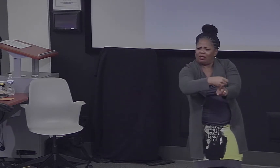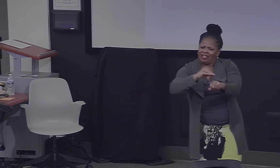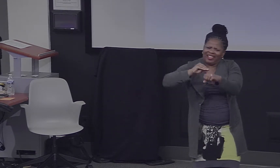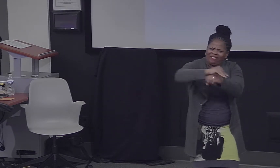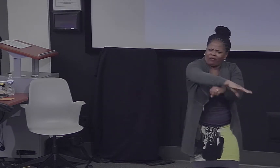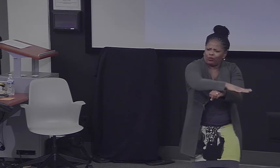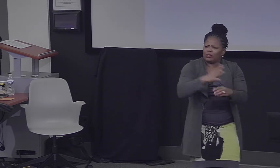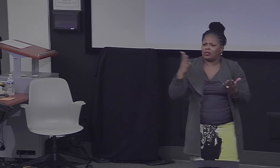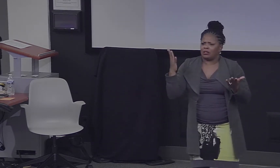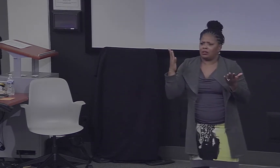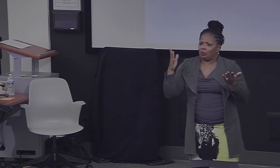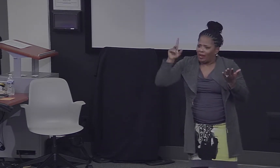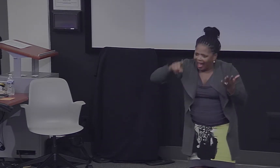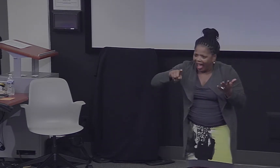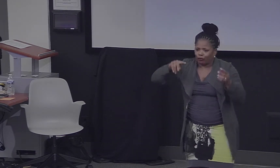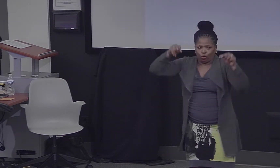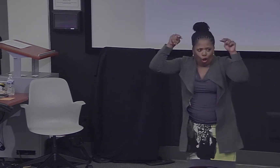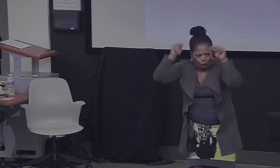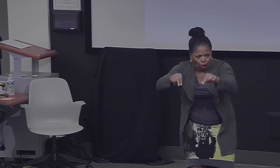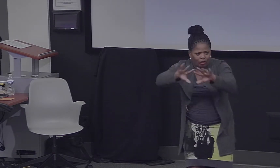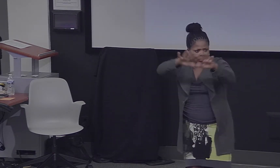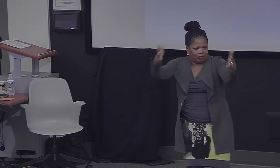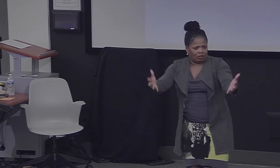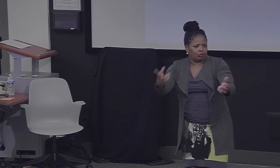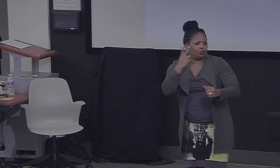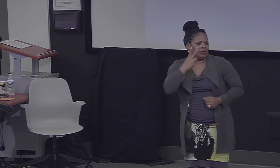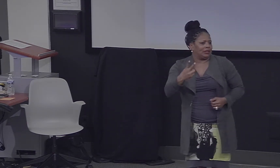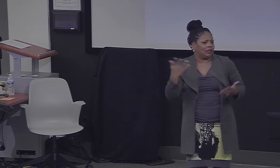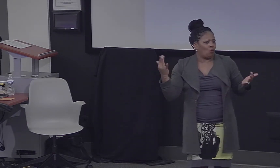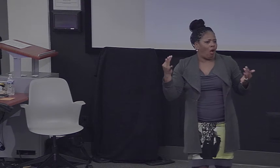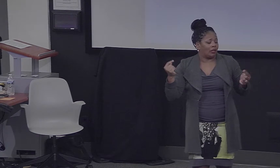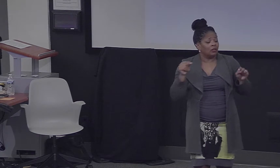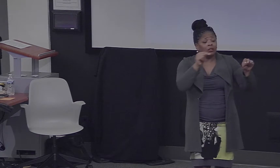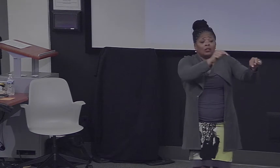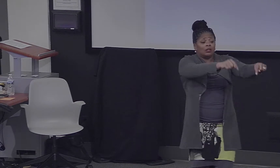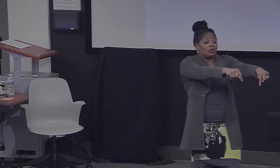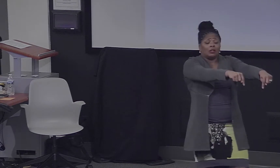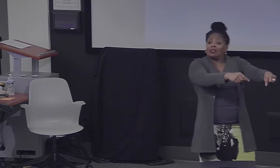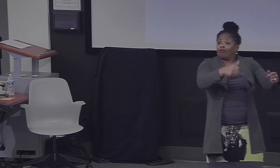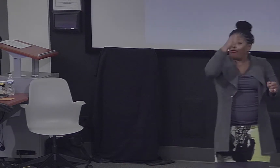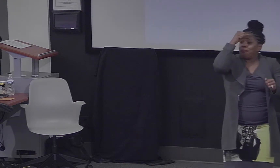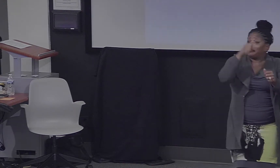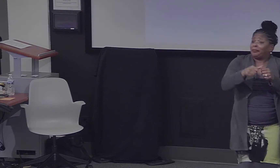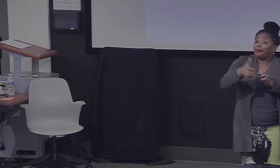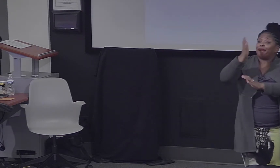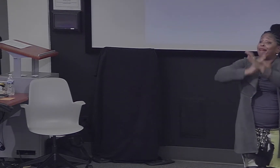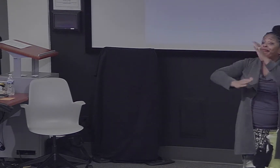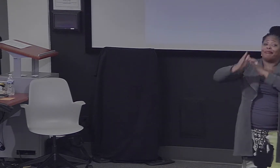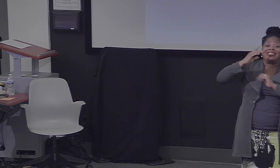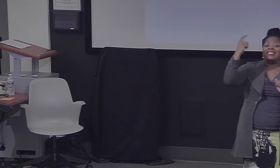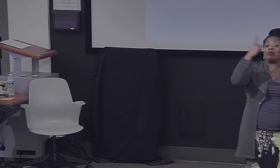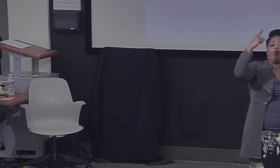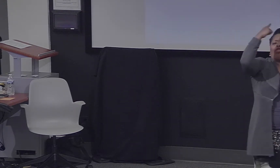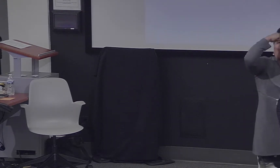involved, schedulers, and they have a view of what's occurring. But what is actually there? So if we look